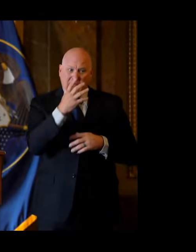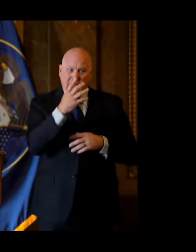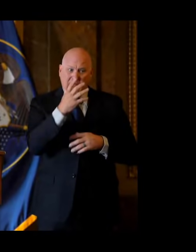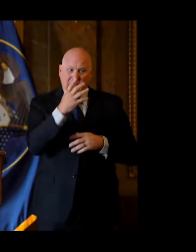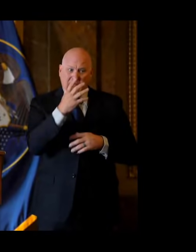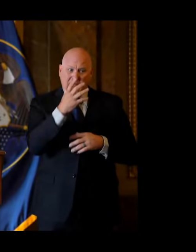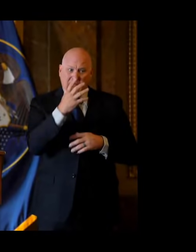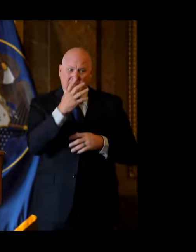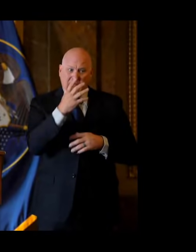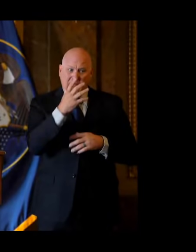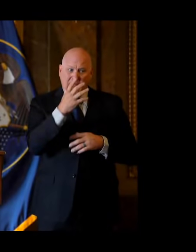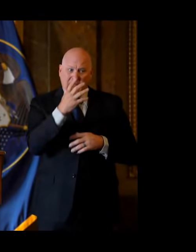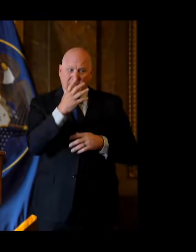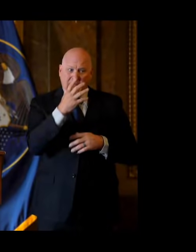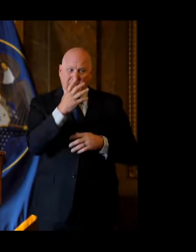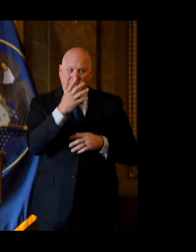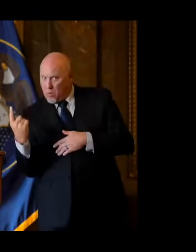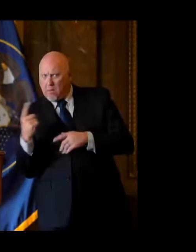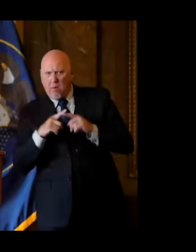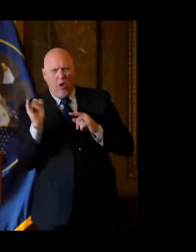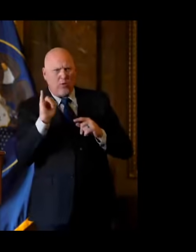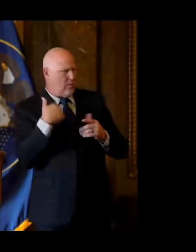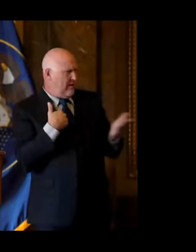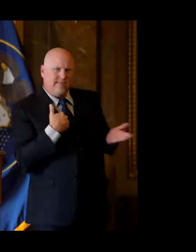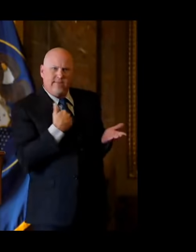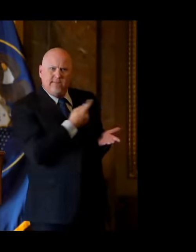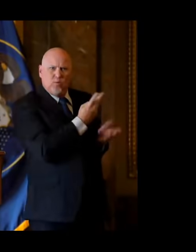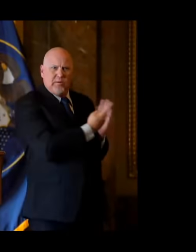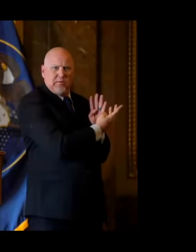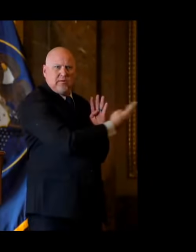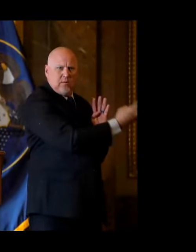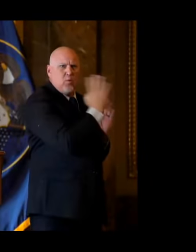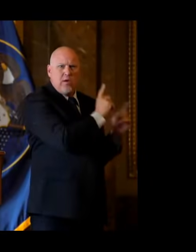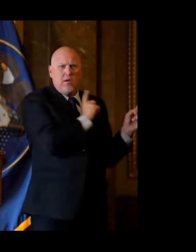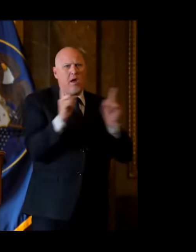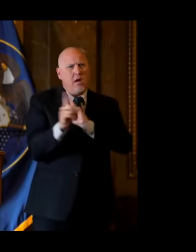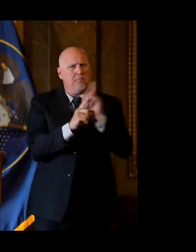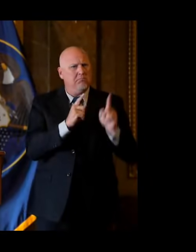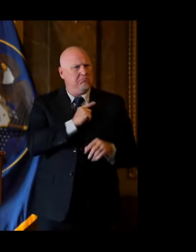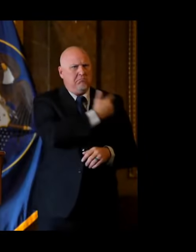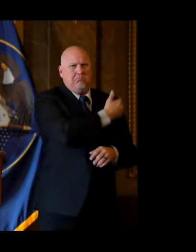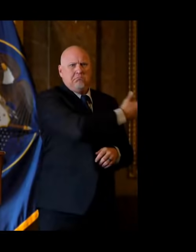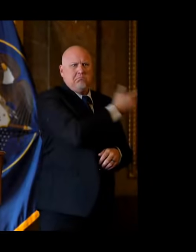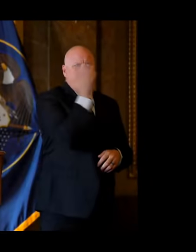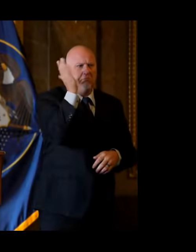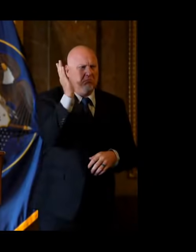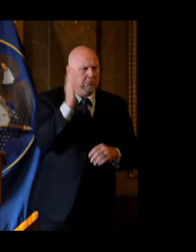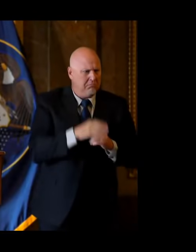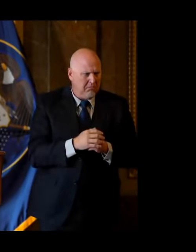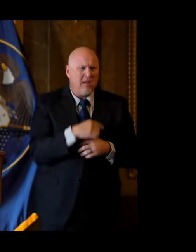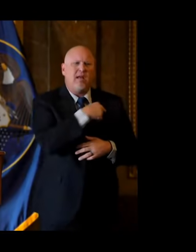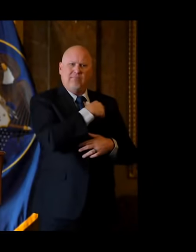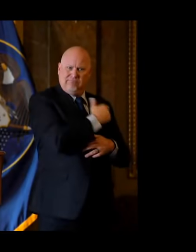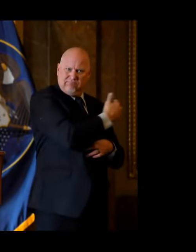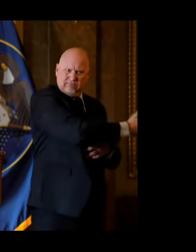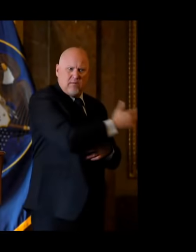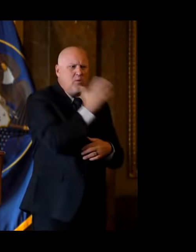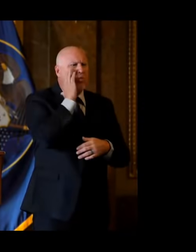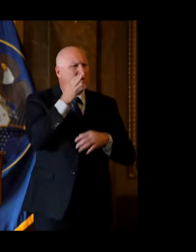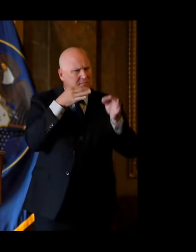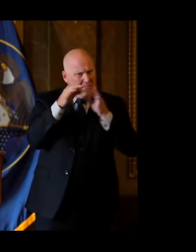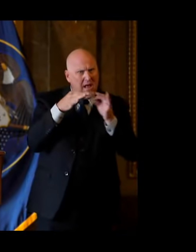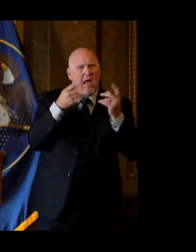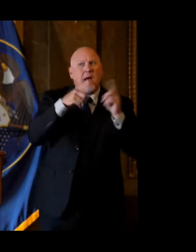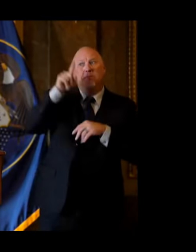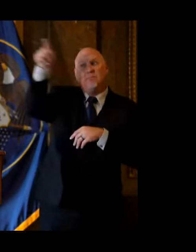their experience from our hospitals, talking about how full things are and how dire they are now.